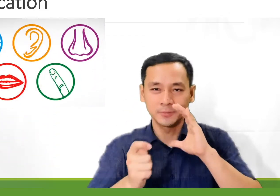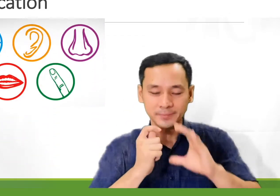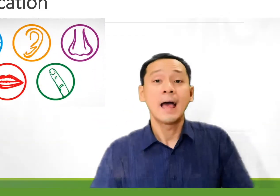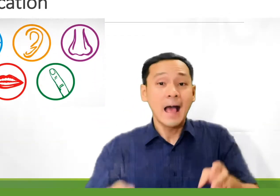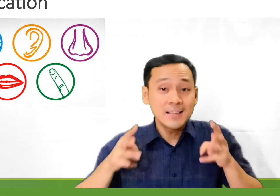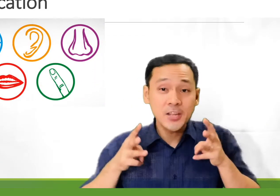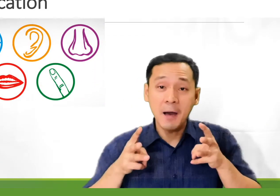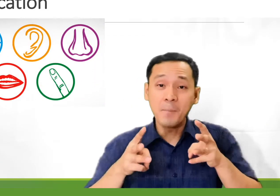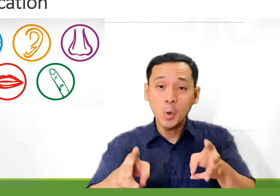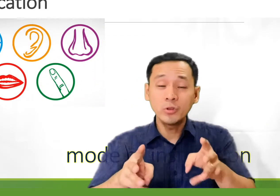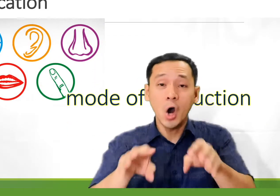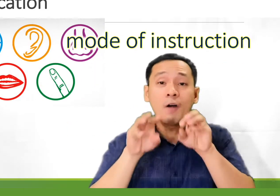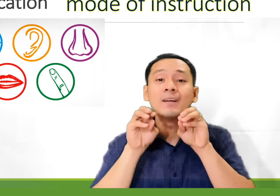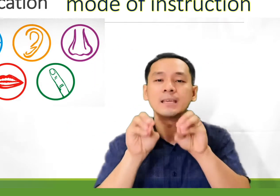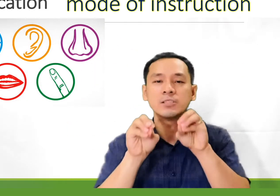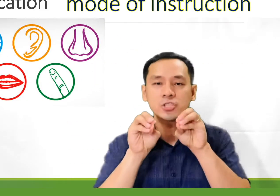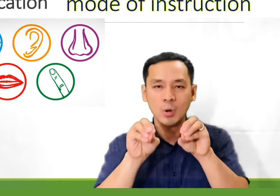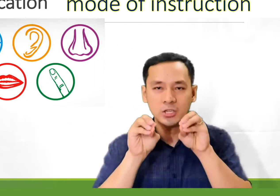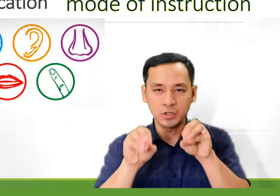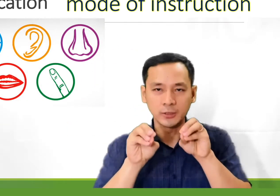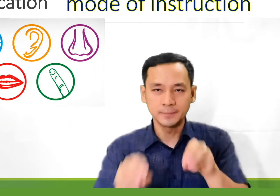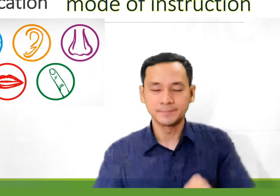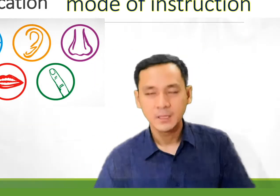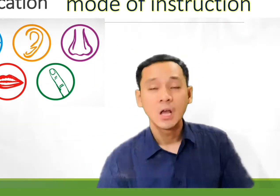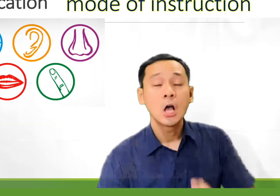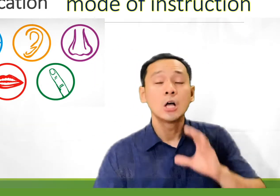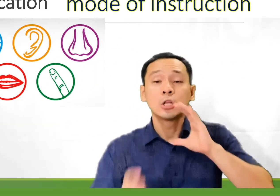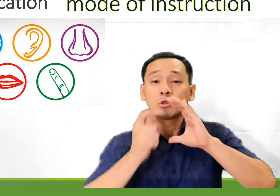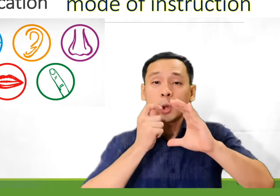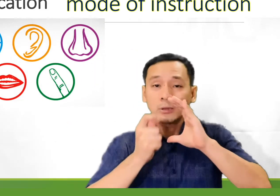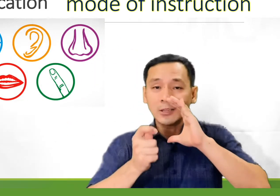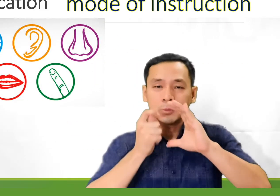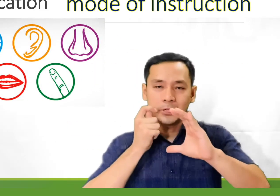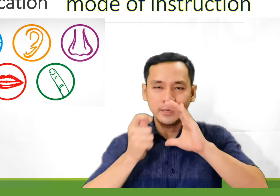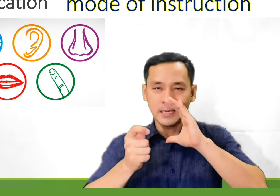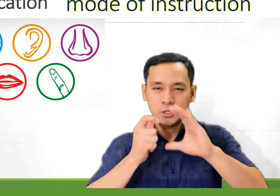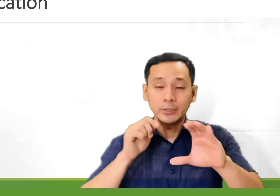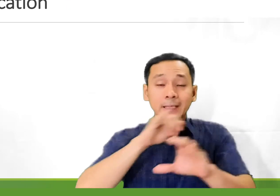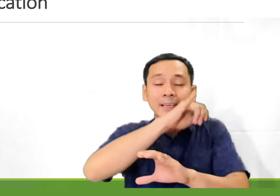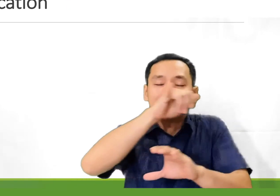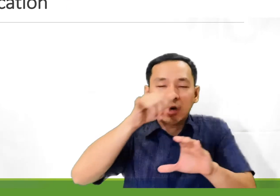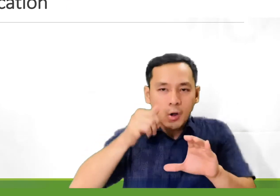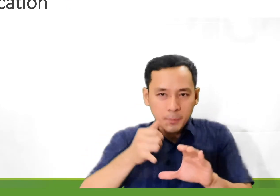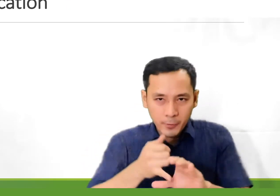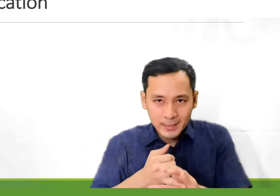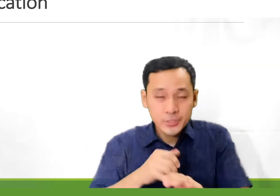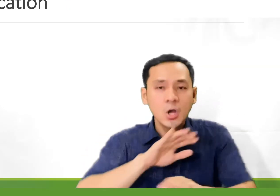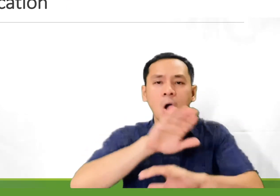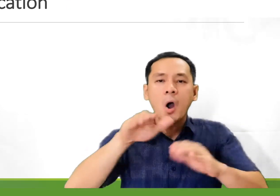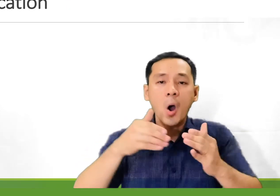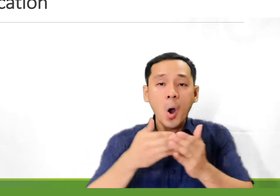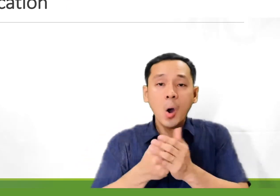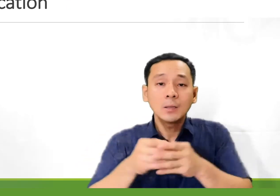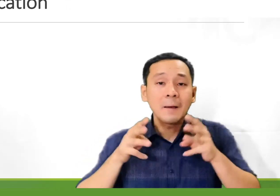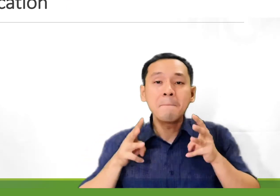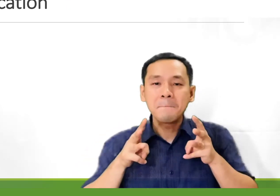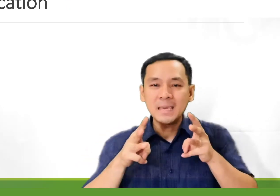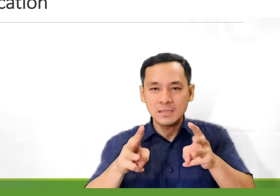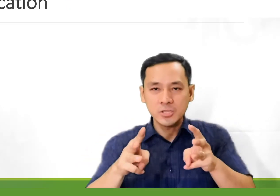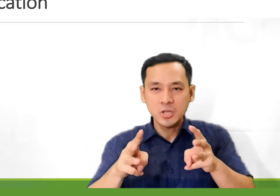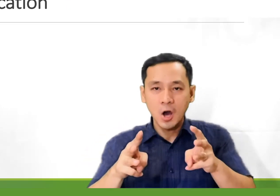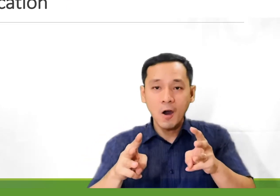communication as a mode of instruction. Total communication incorporates